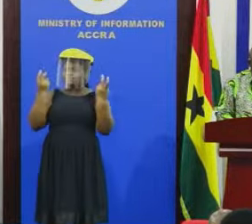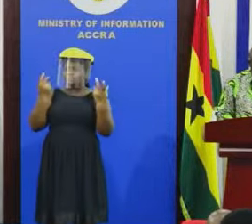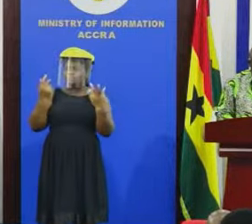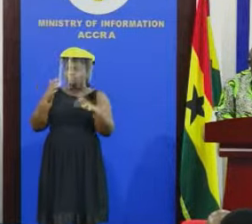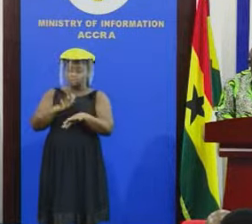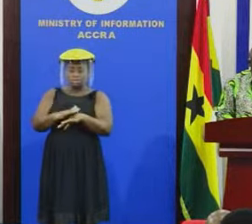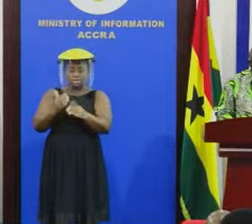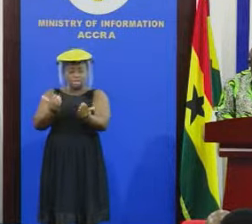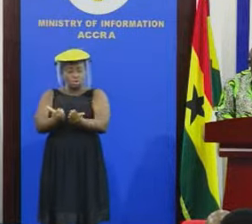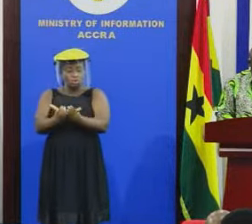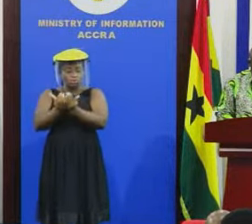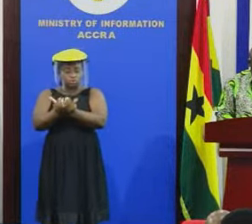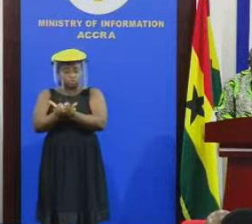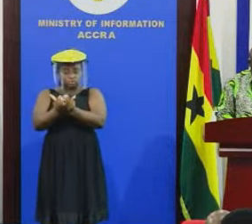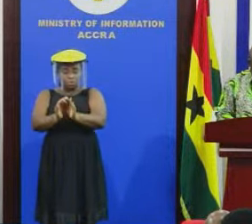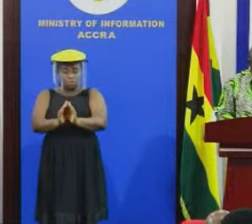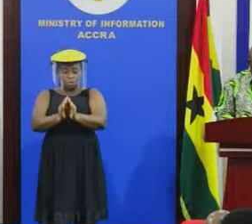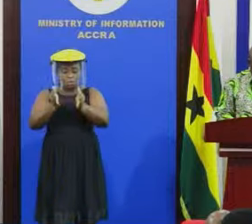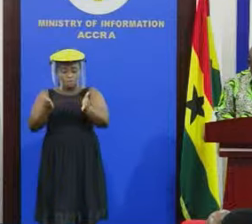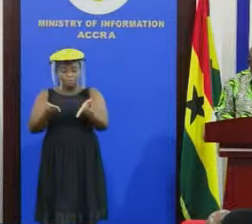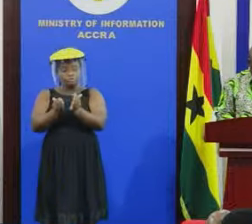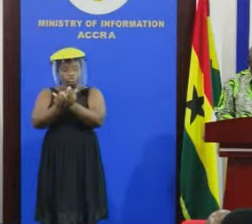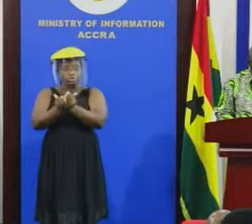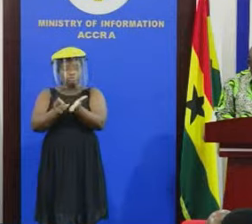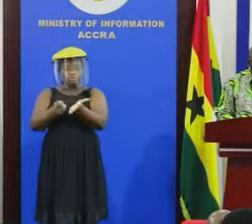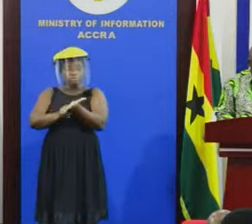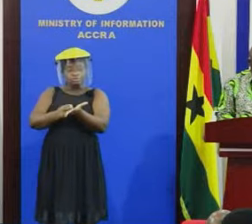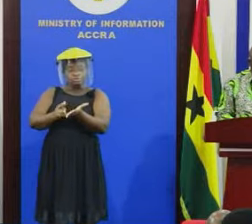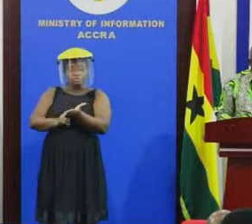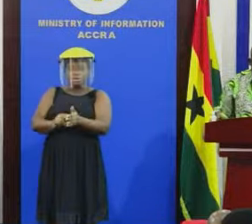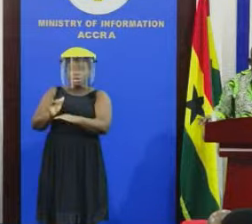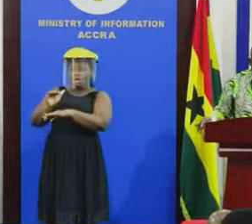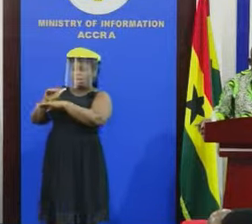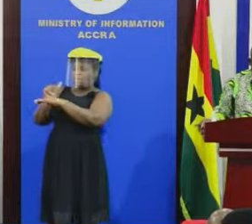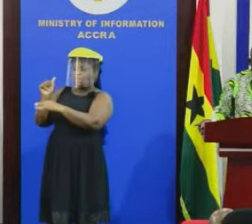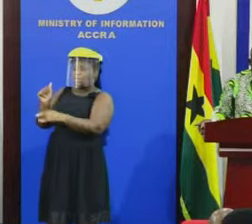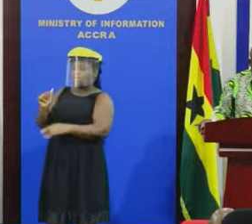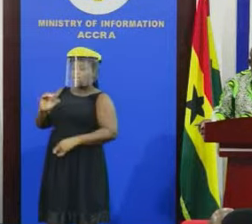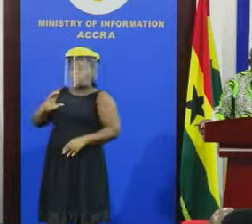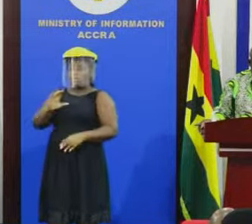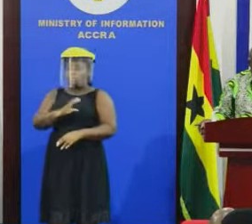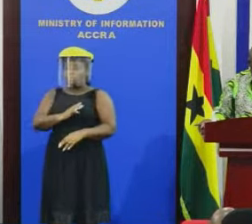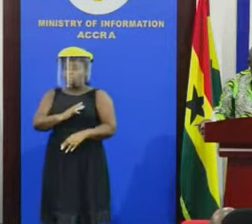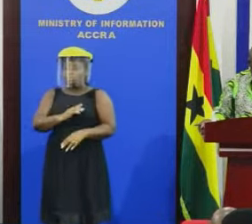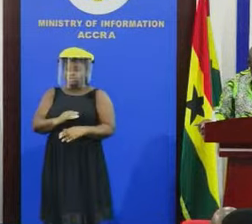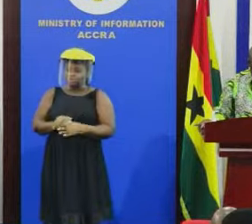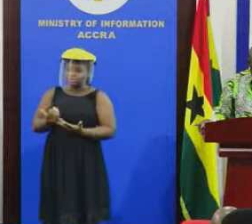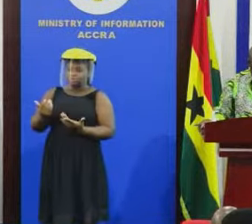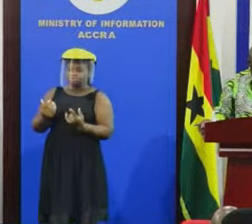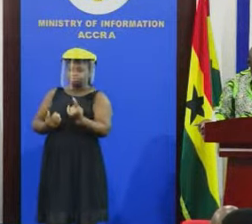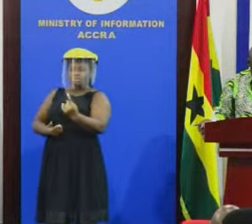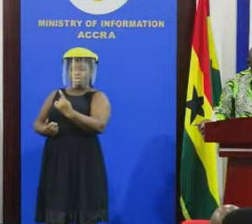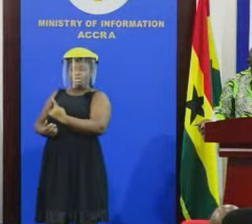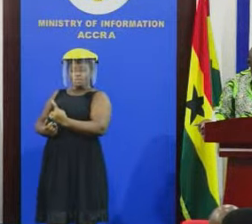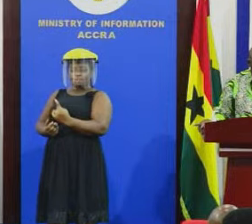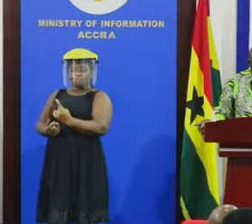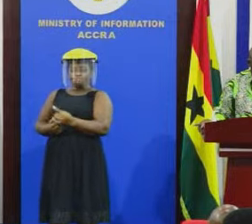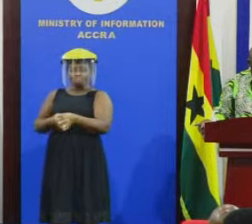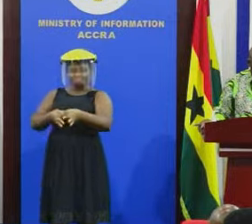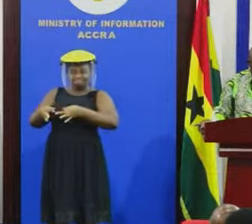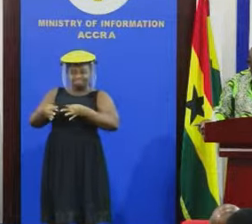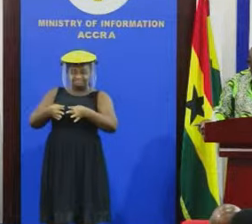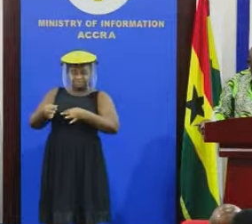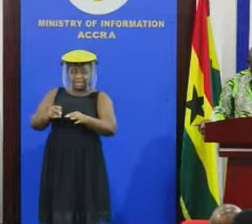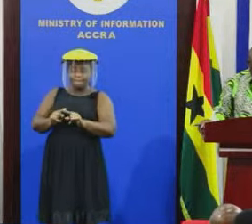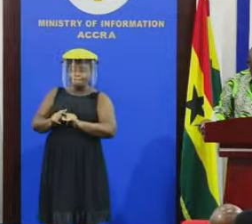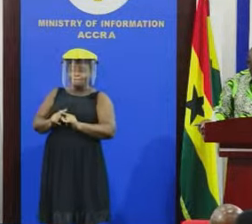the open ship registry, I call on the member of the committee that dealt with that to give you details.